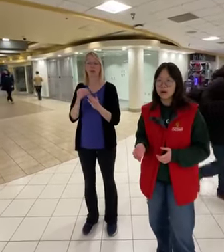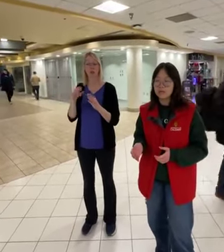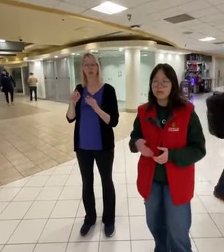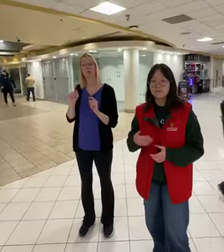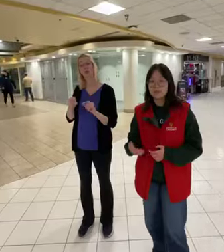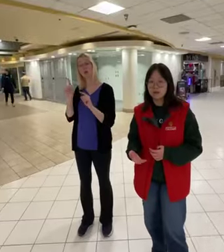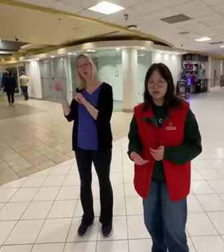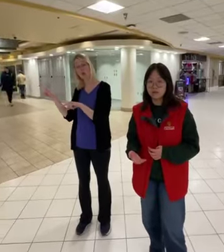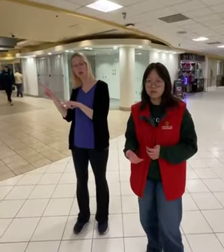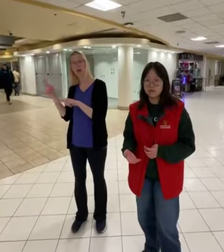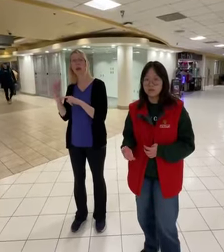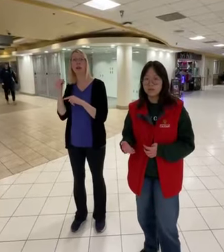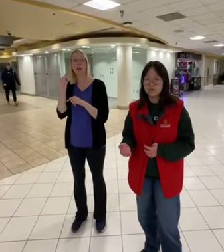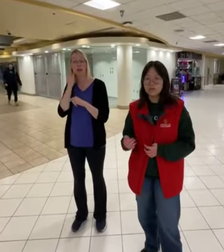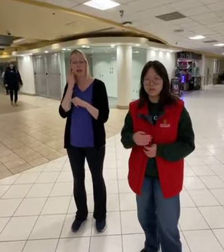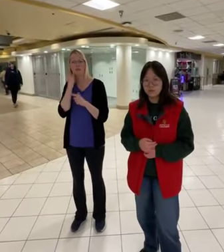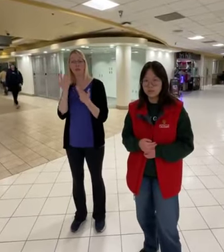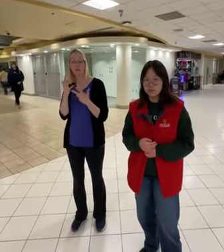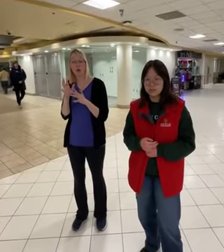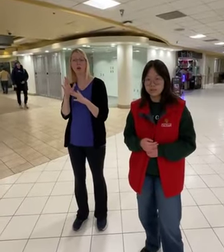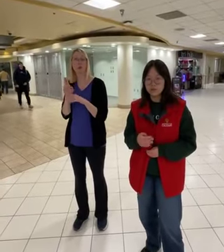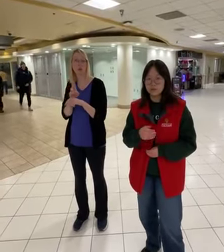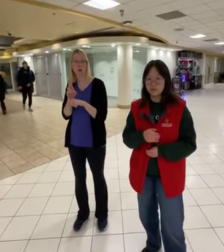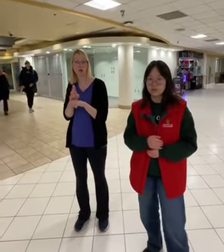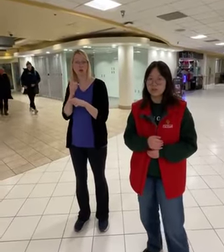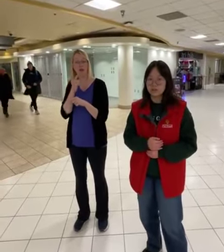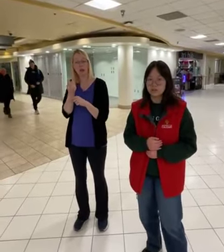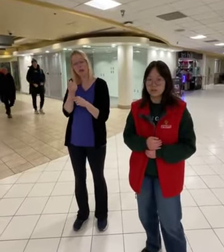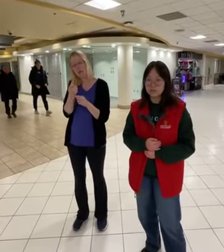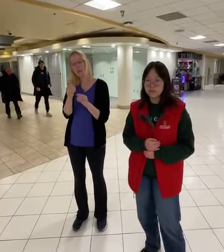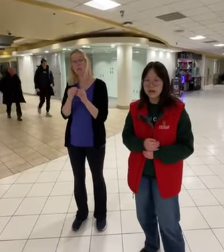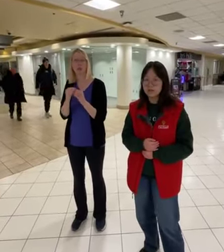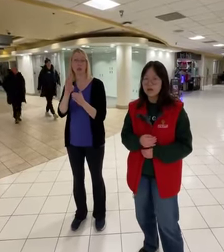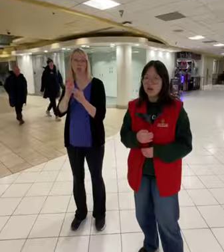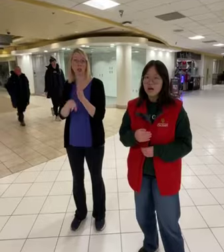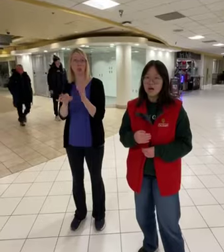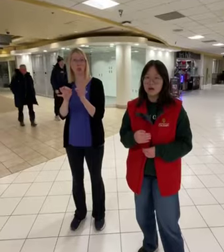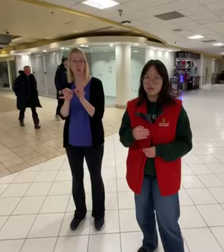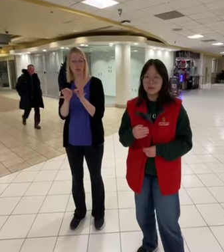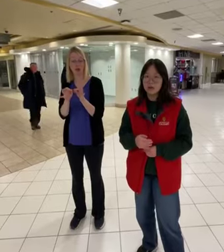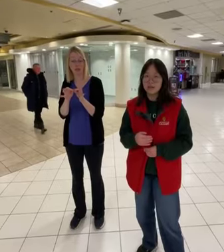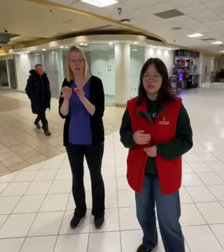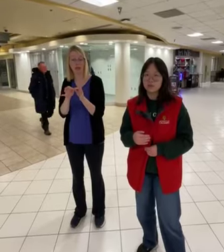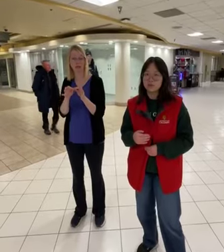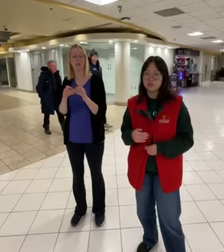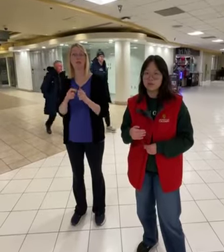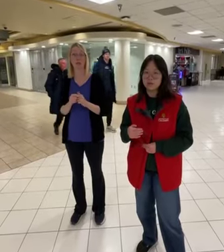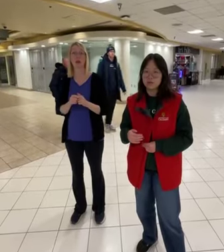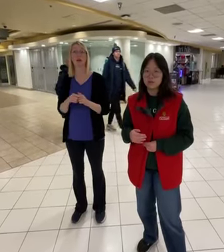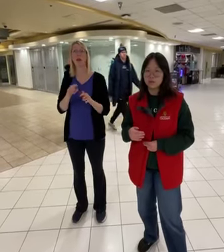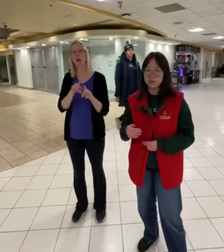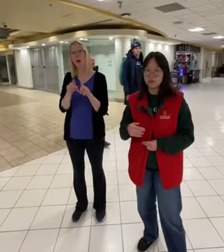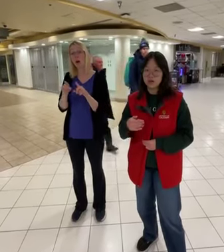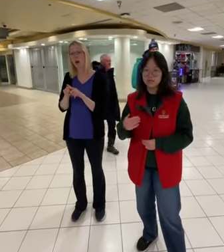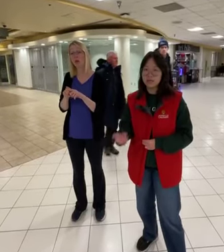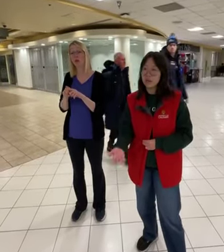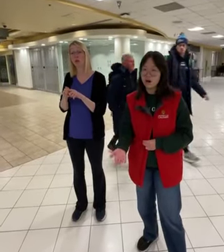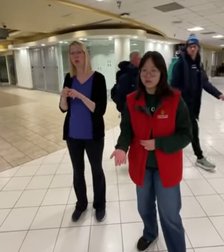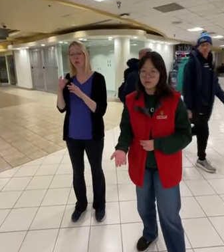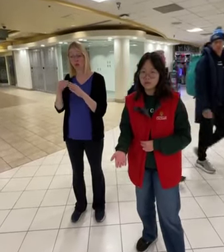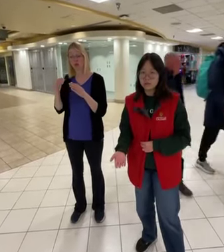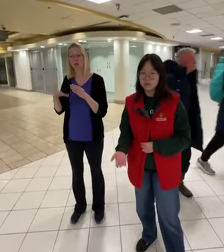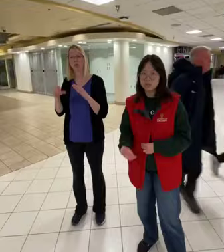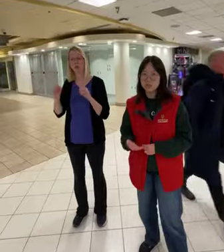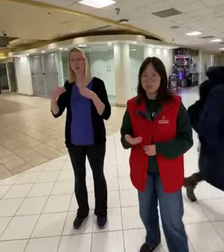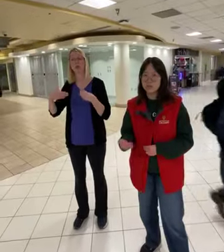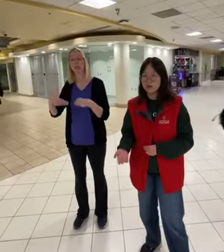for that have been already used for a bit of a cheaper price than they were originally sold at. As well, that is where students can go to sell